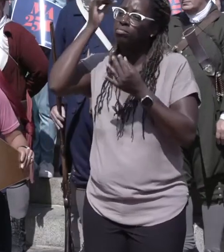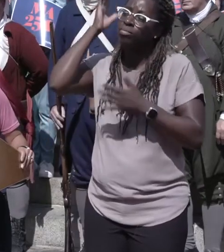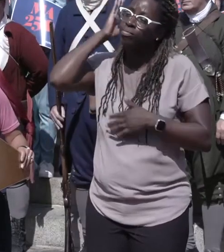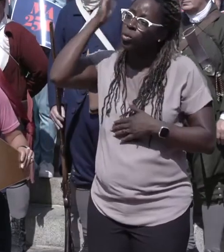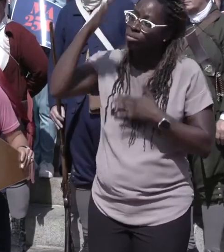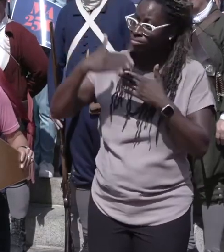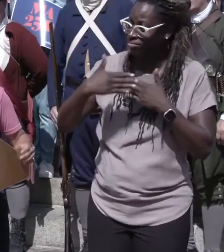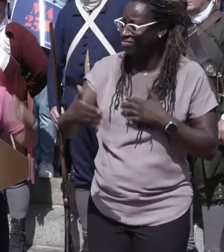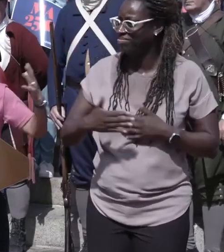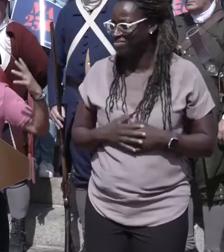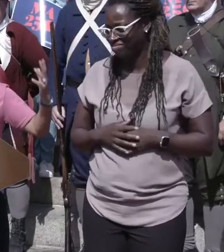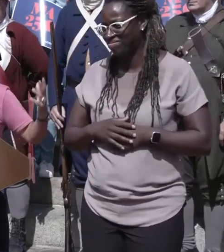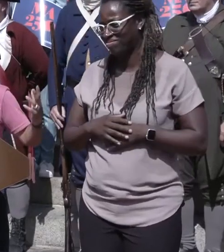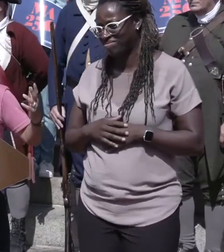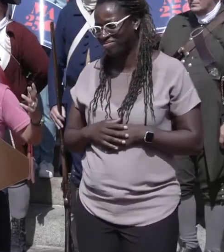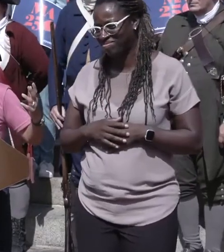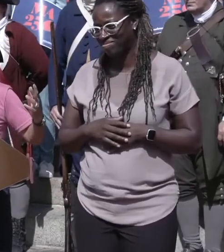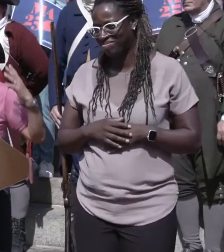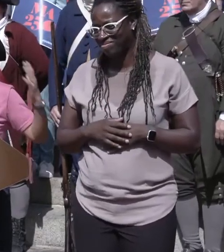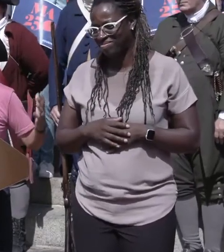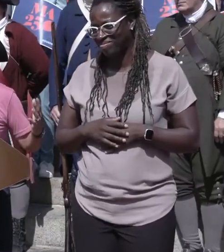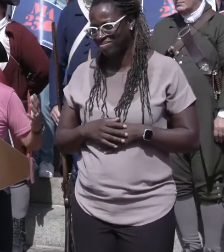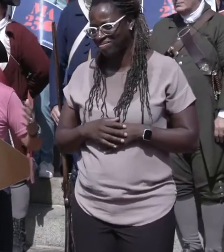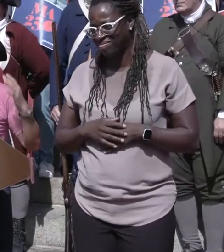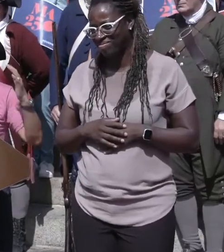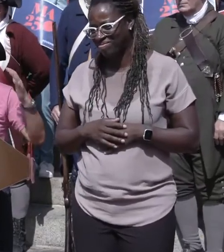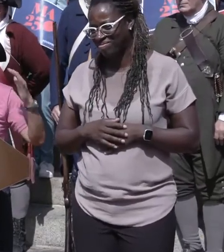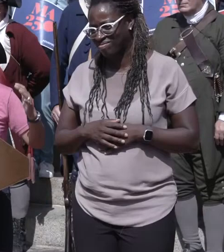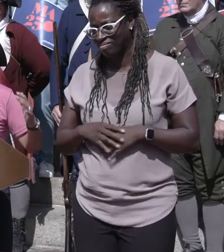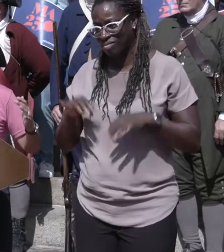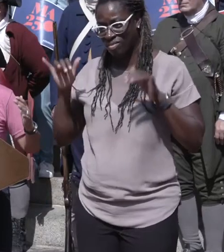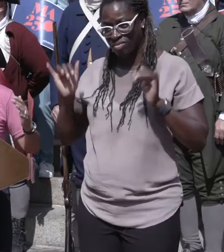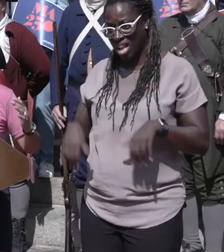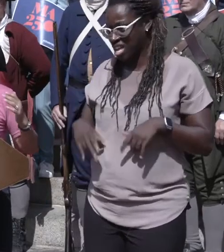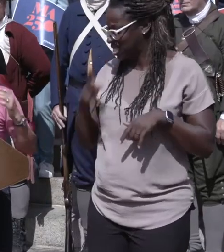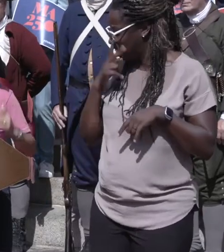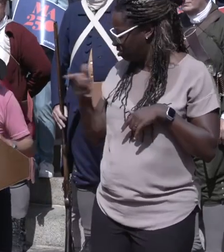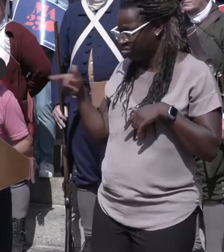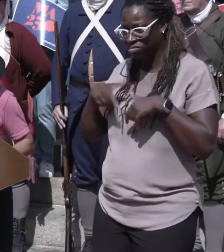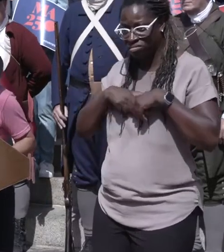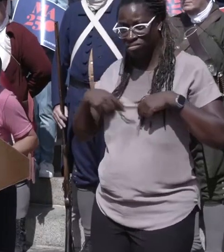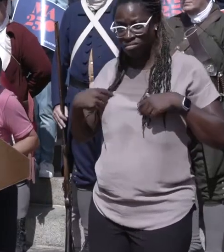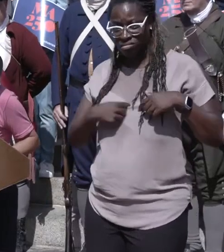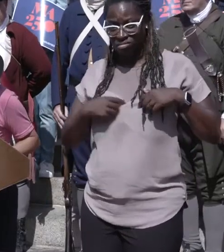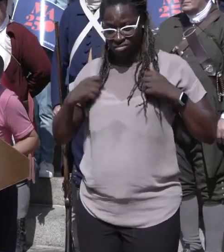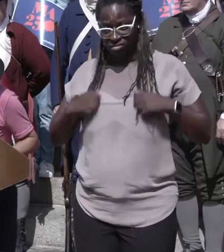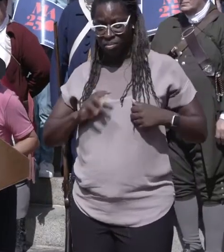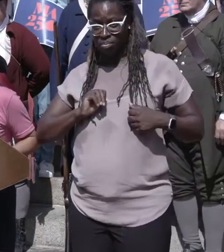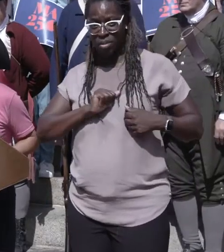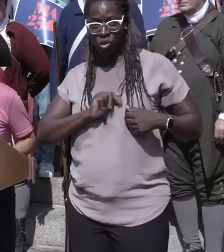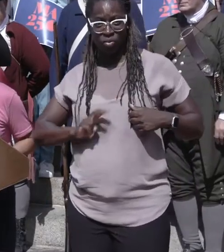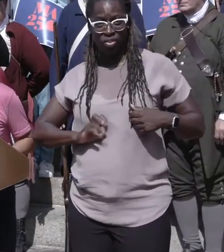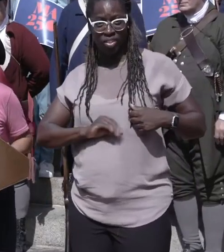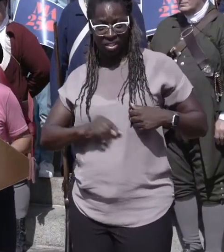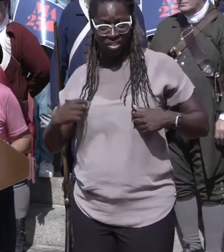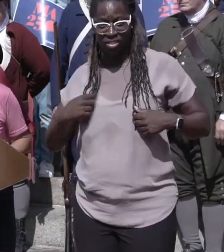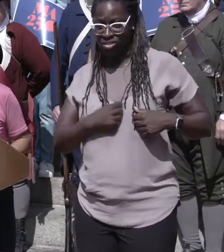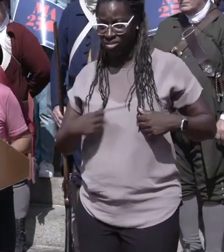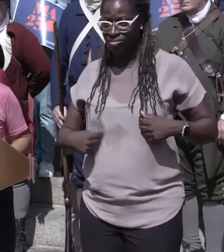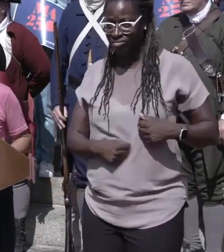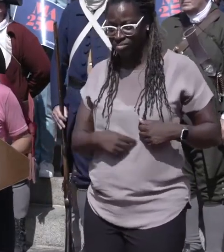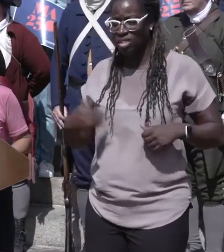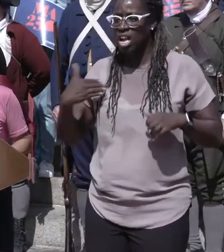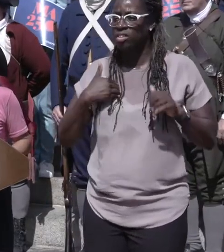full. We could have filled multiple T-shirts with all of our firsts, but we chose the best ones. But the reason why it's half full is because we're going to have more